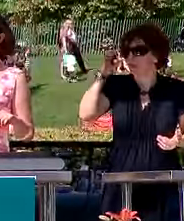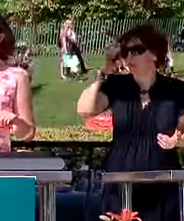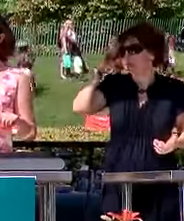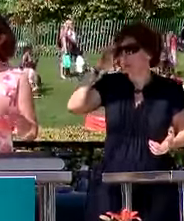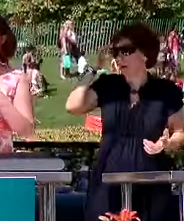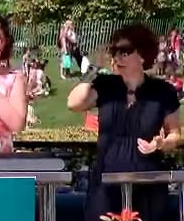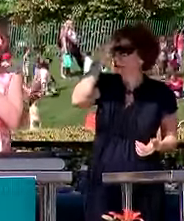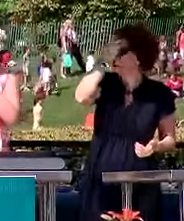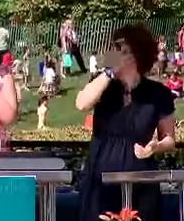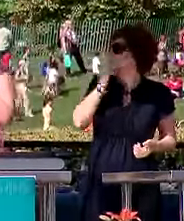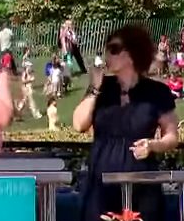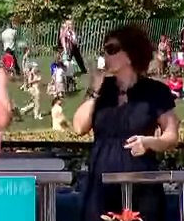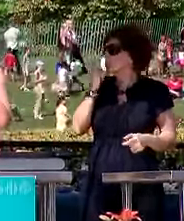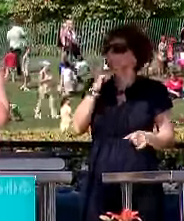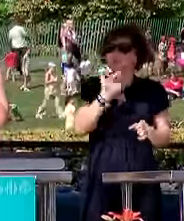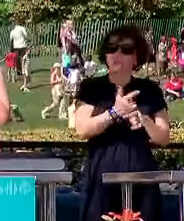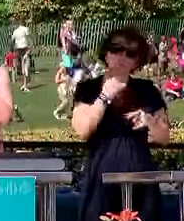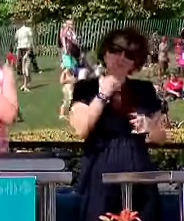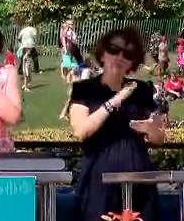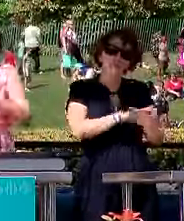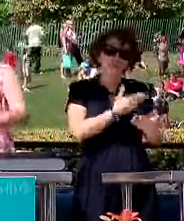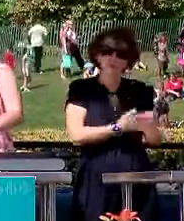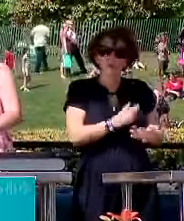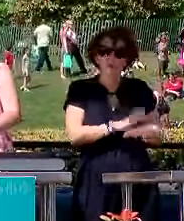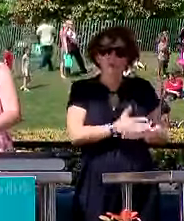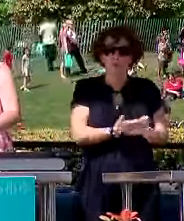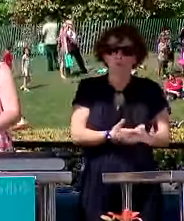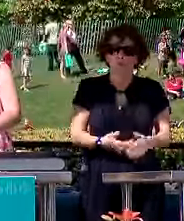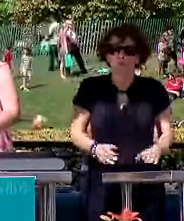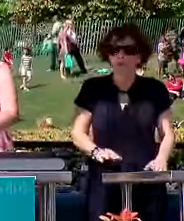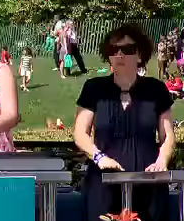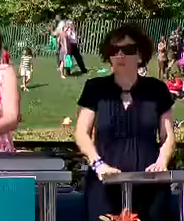ago. He said his sister's a good cook.